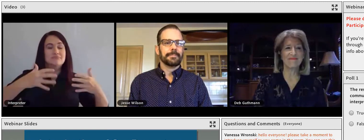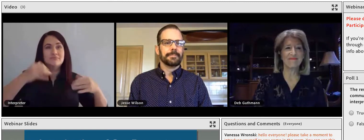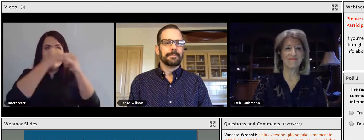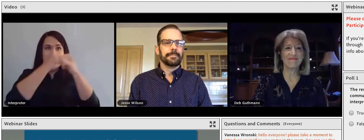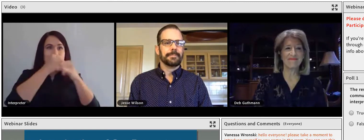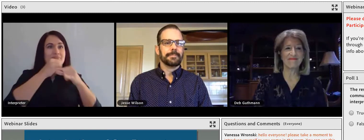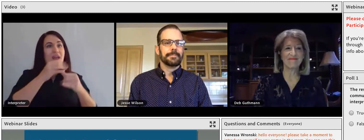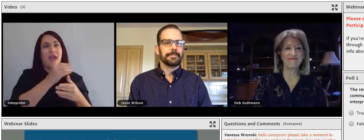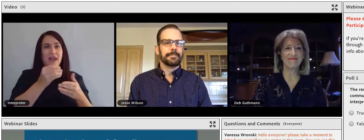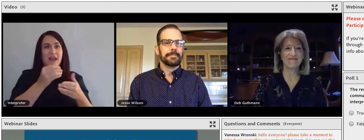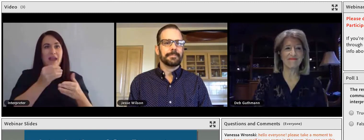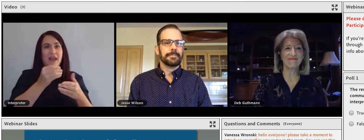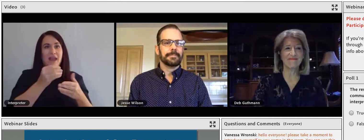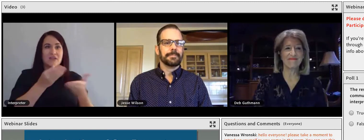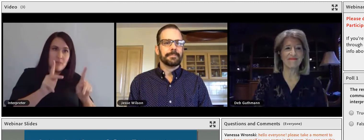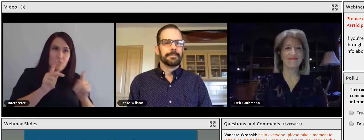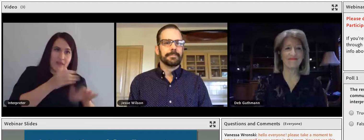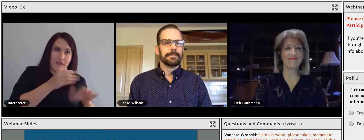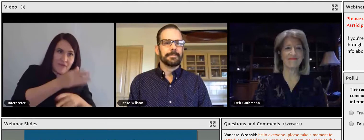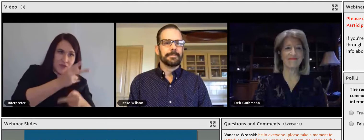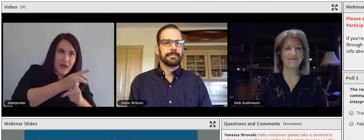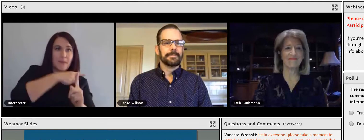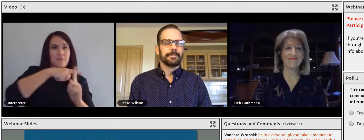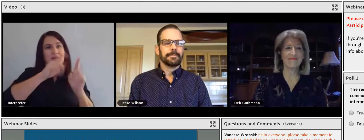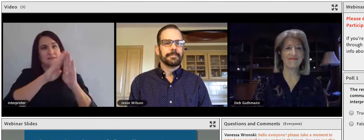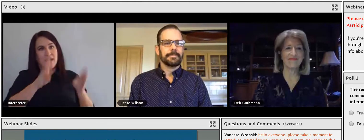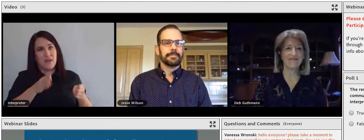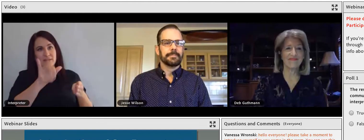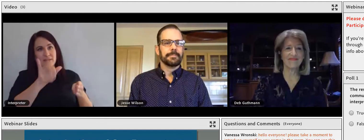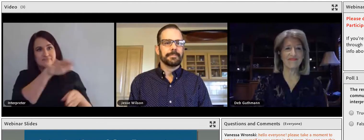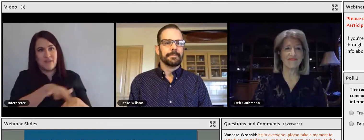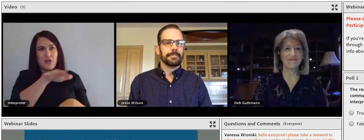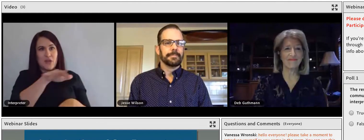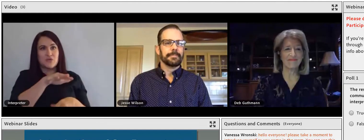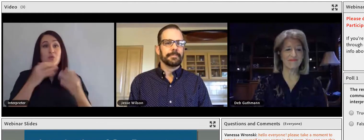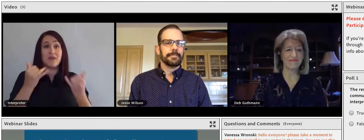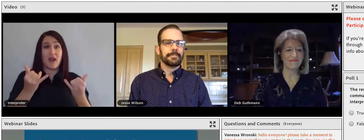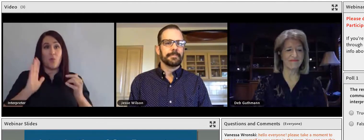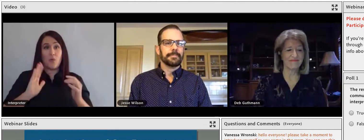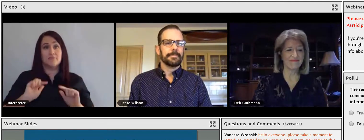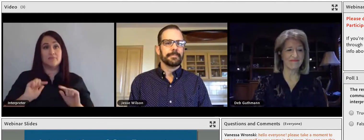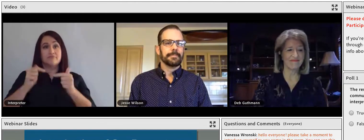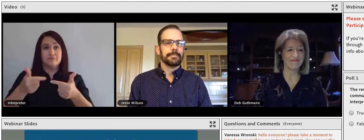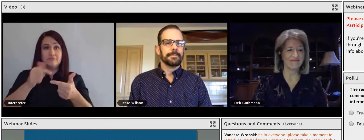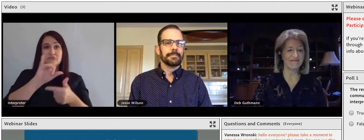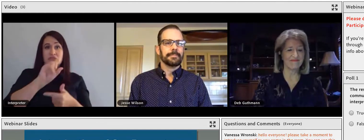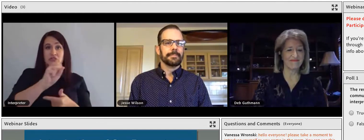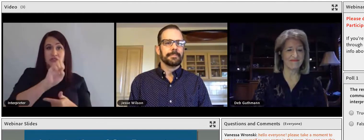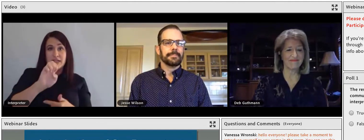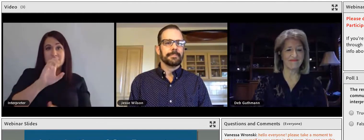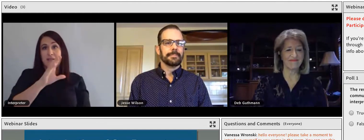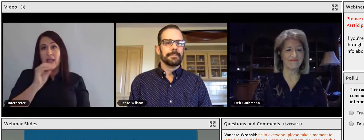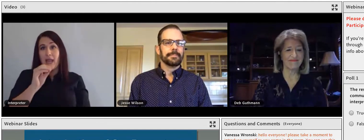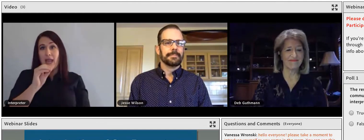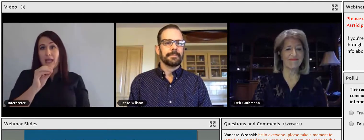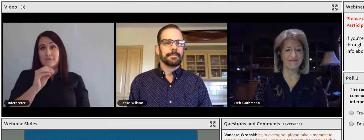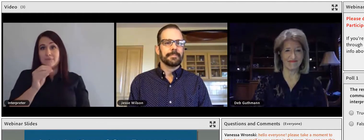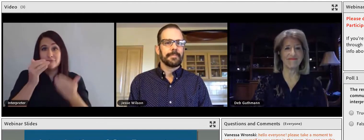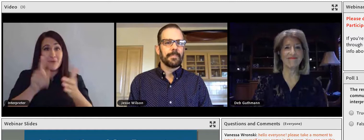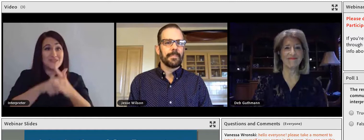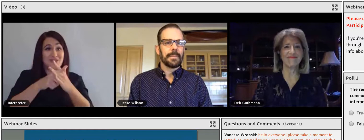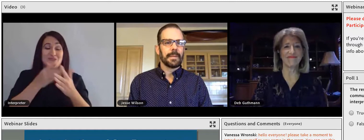for aftercare and for housing. So I'm going to turn it over to Jesse and have you all get started. Thank